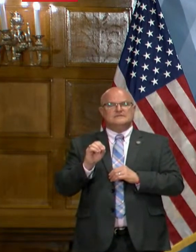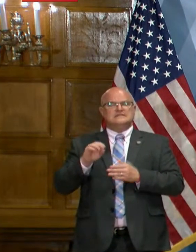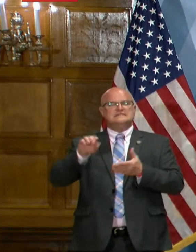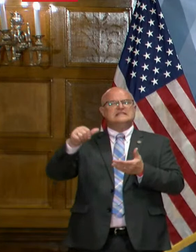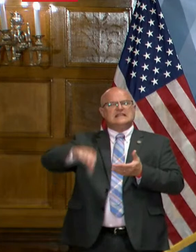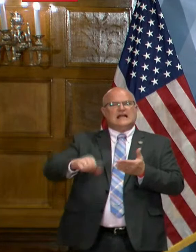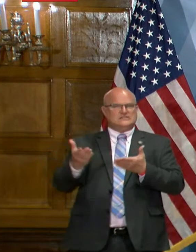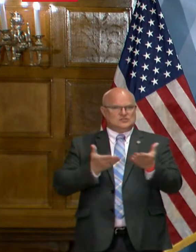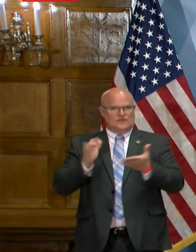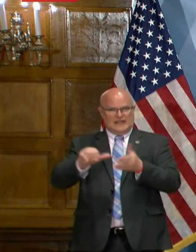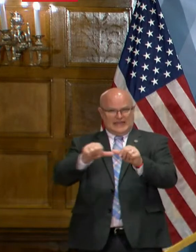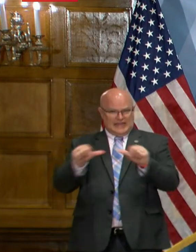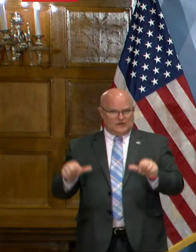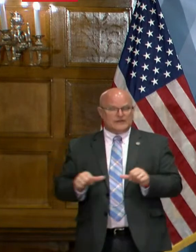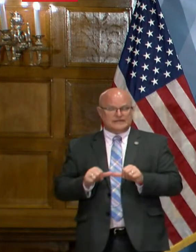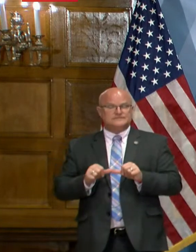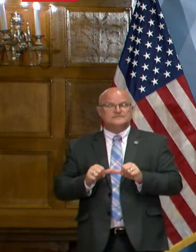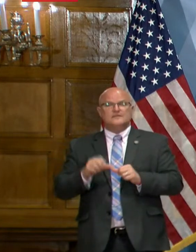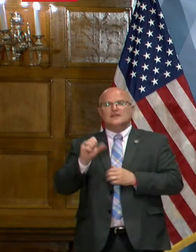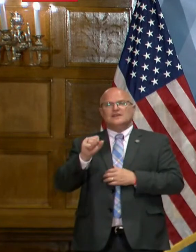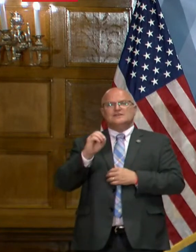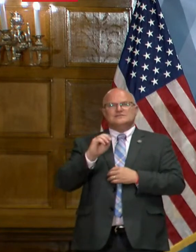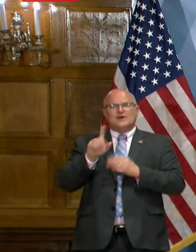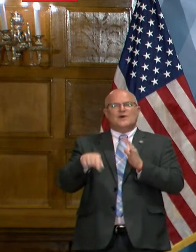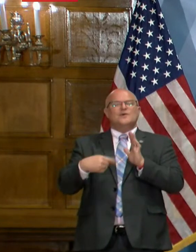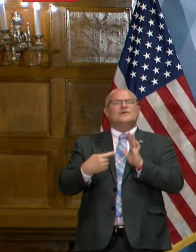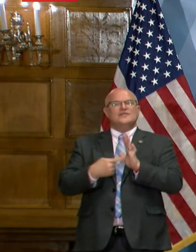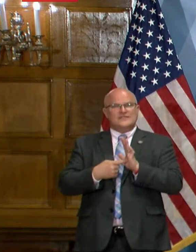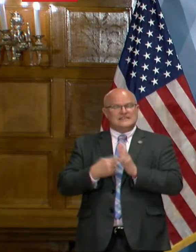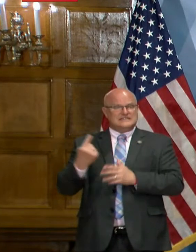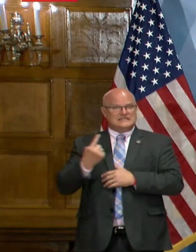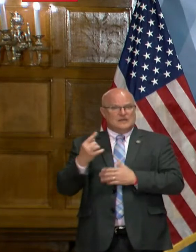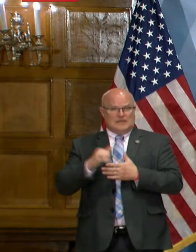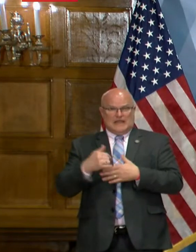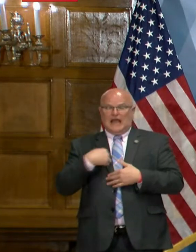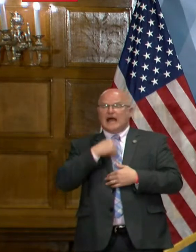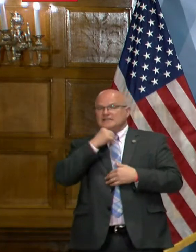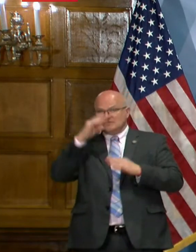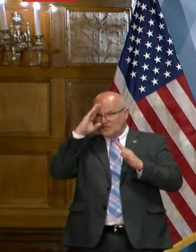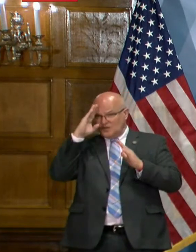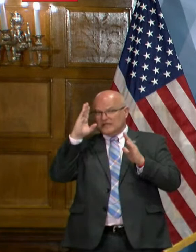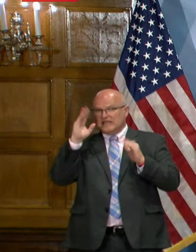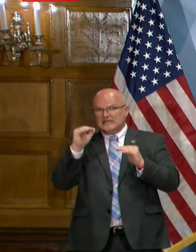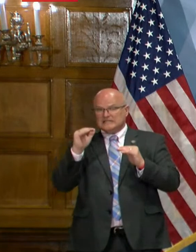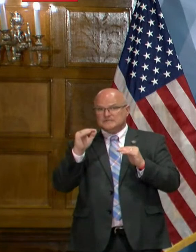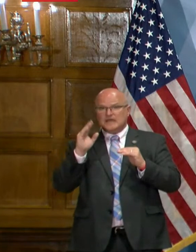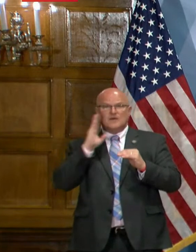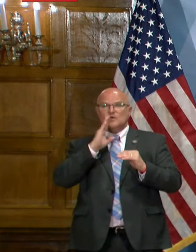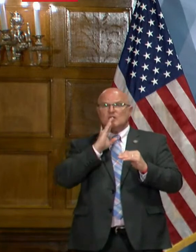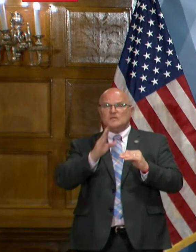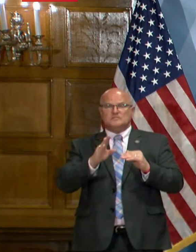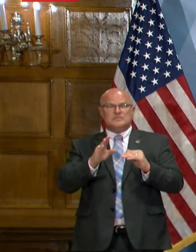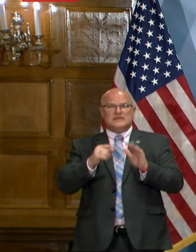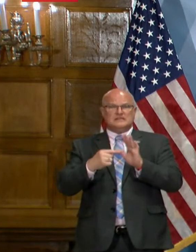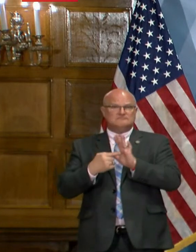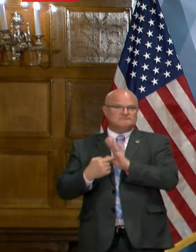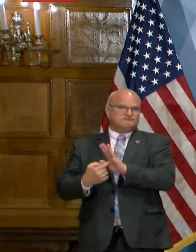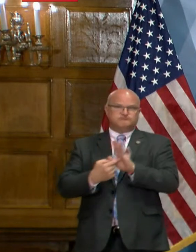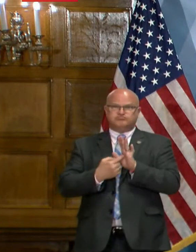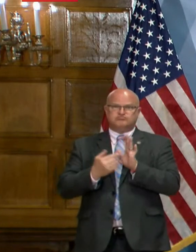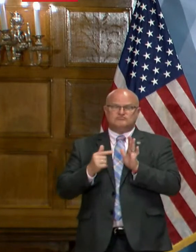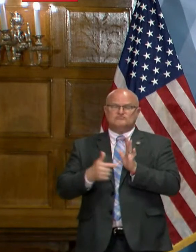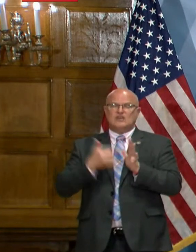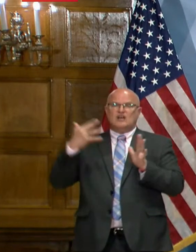decline service in that area. And so this is something that I don't expect would be exercised